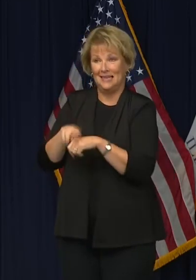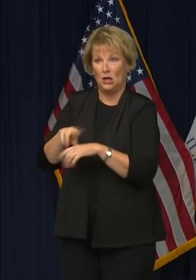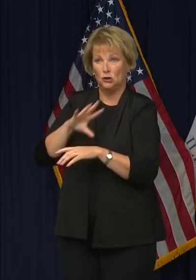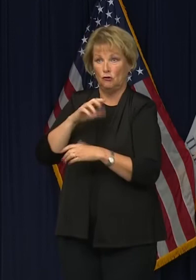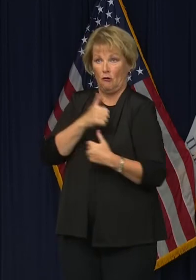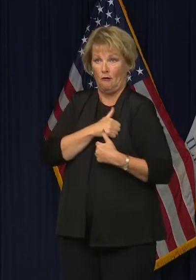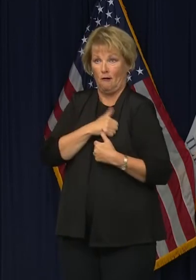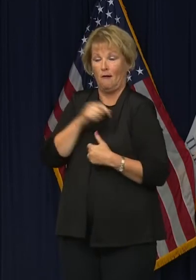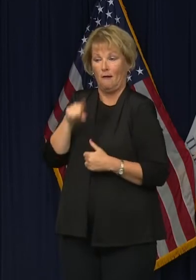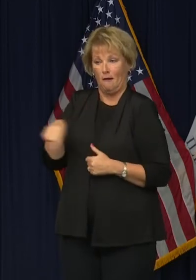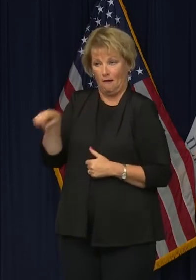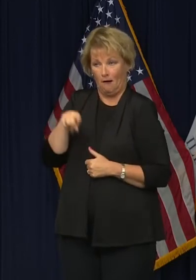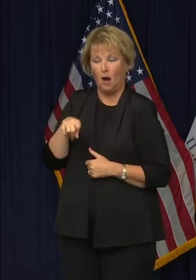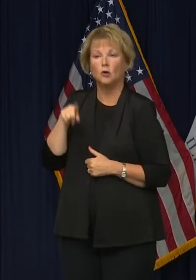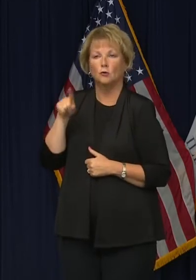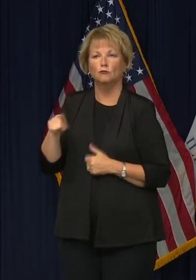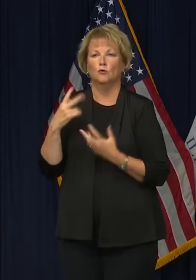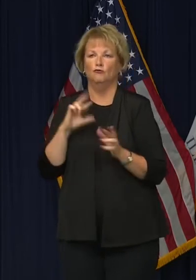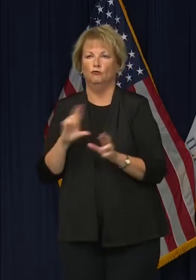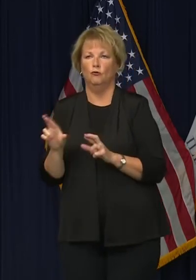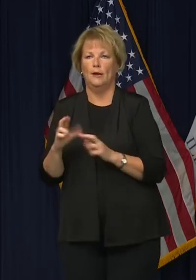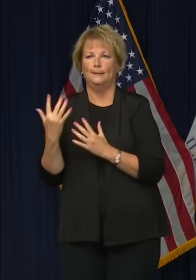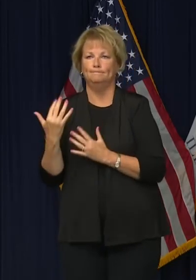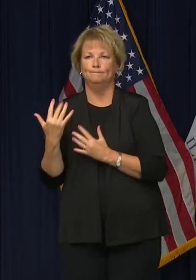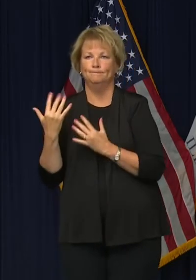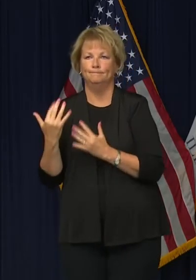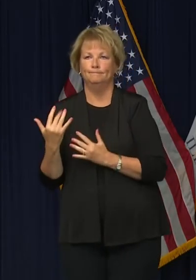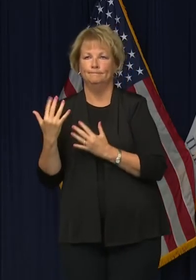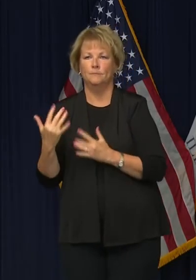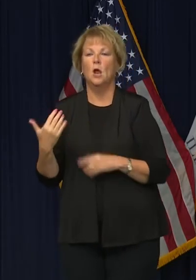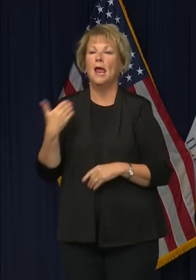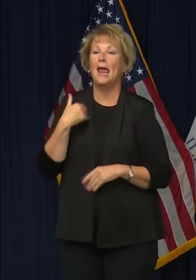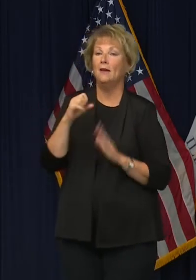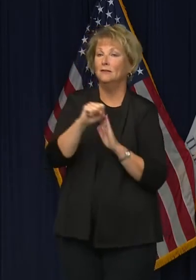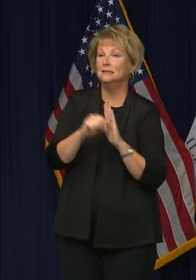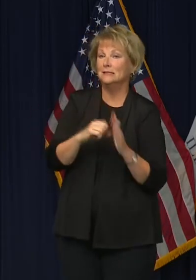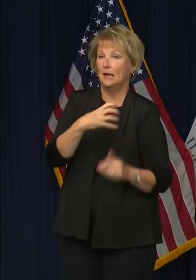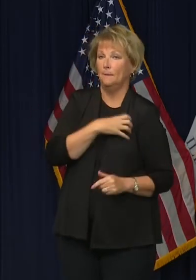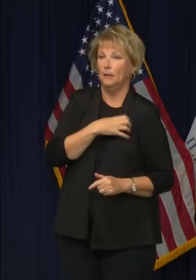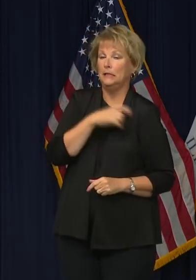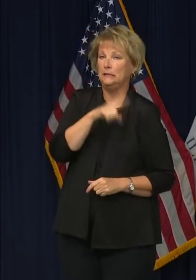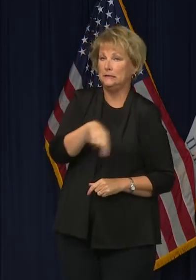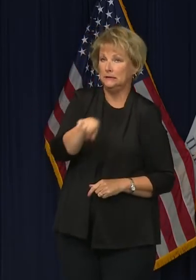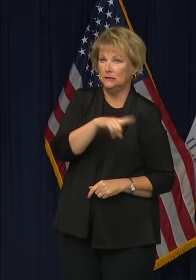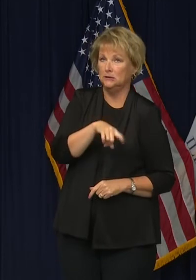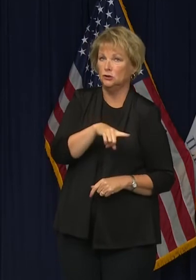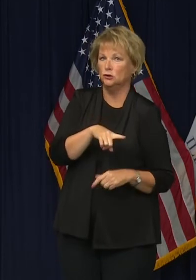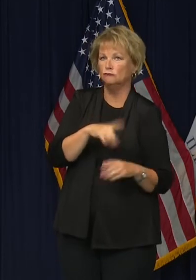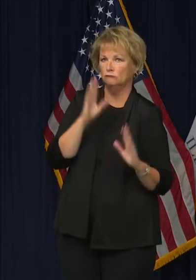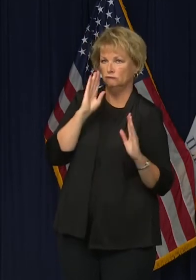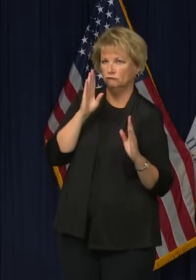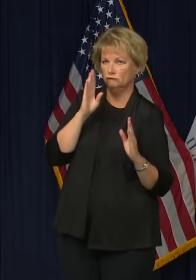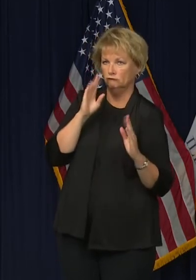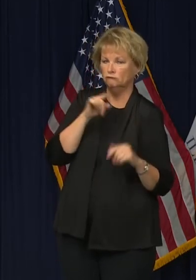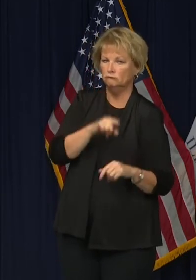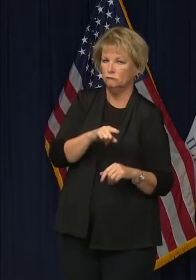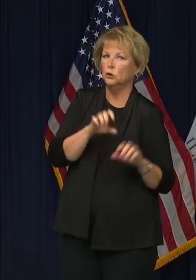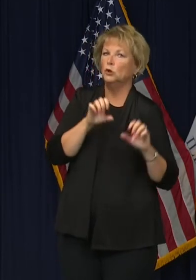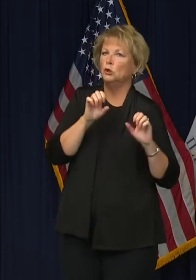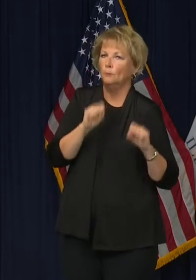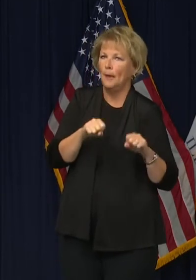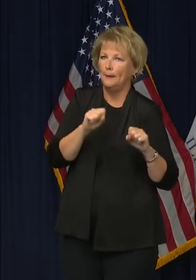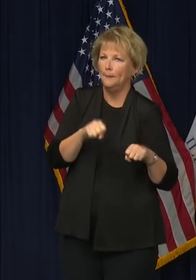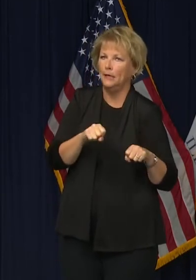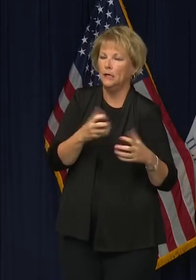Guard at a state of readiness. We have our state police alerted that there may be